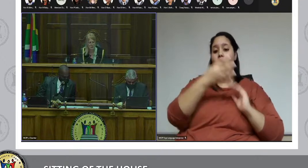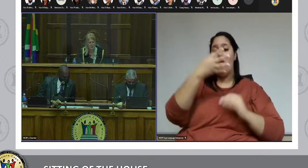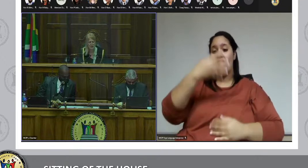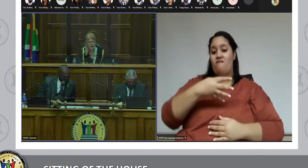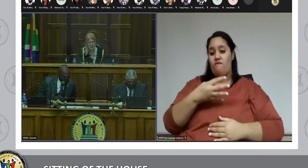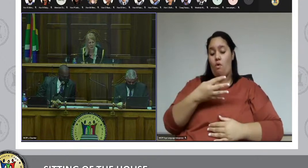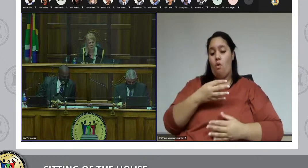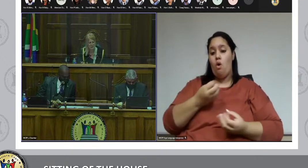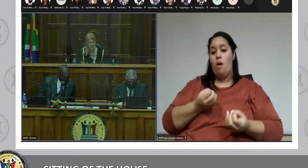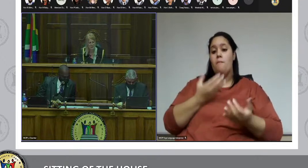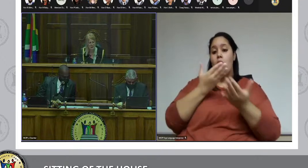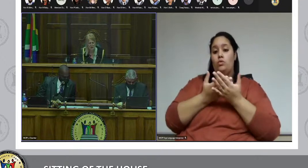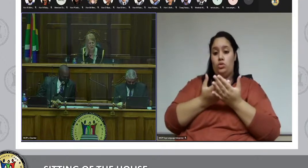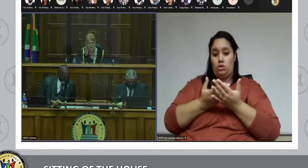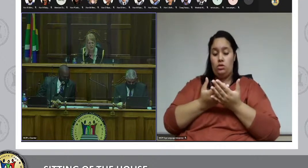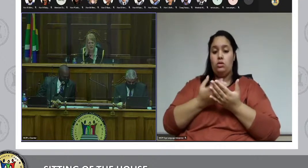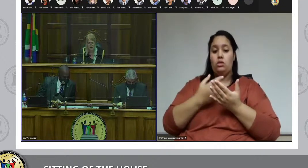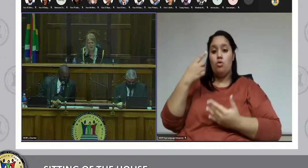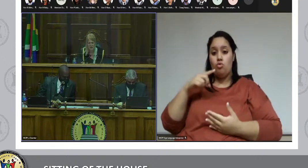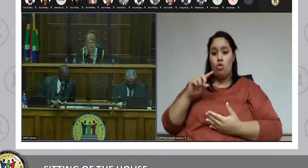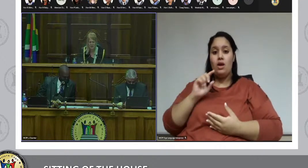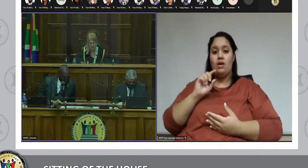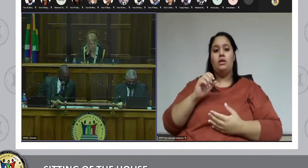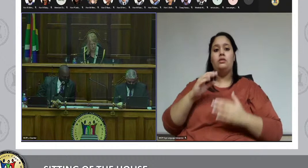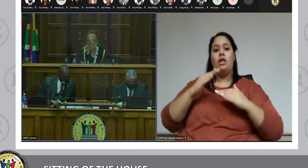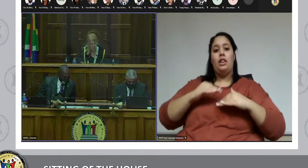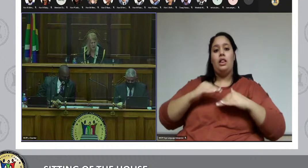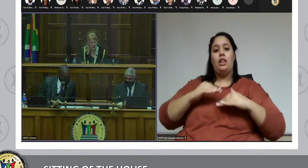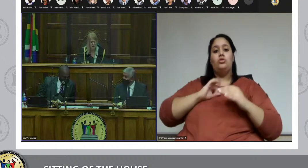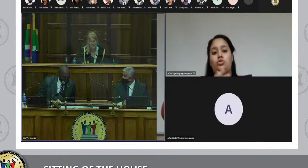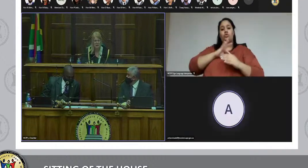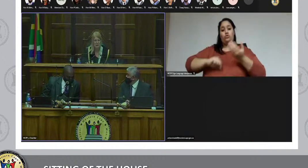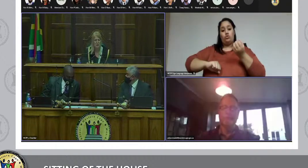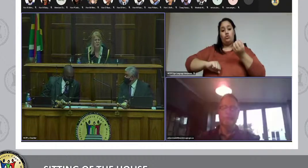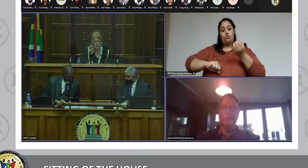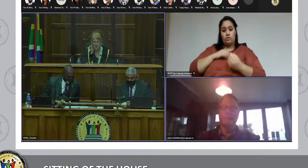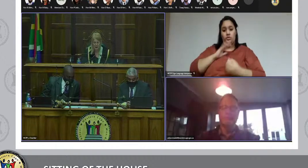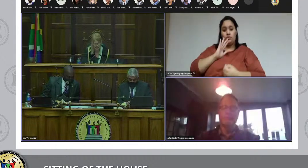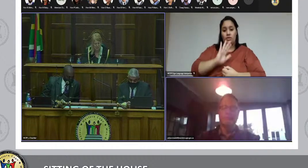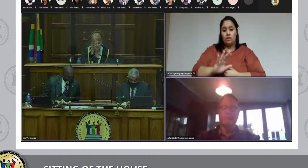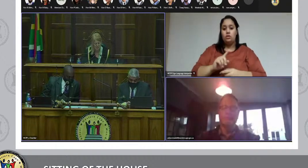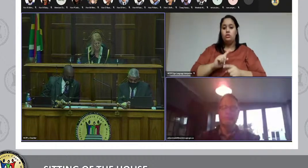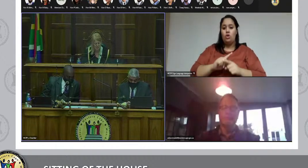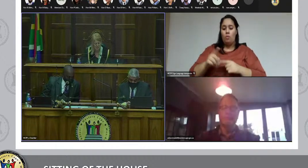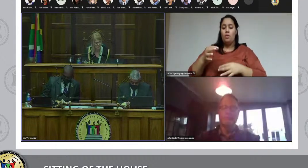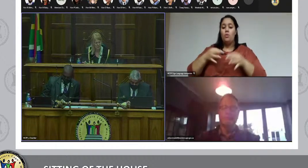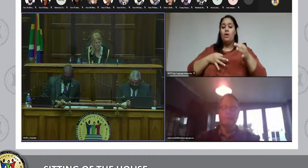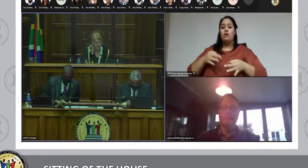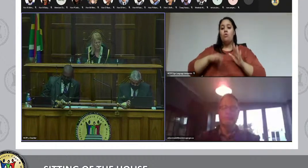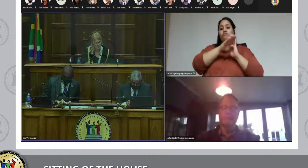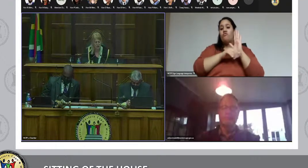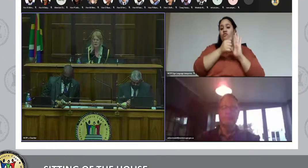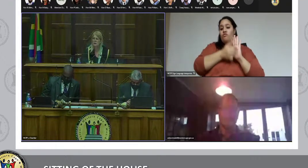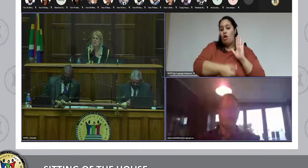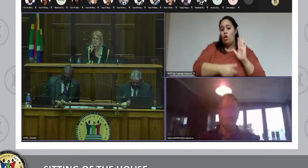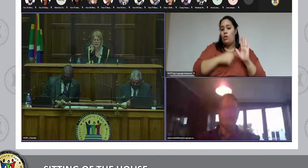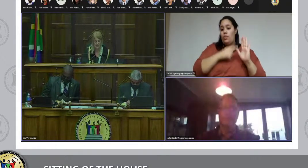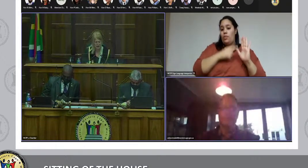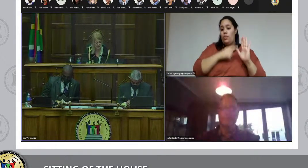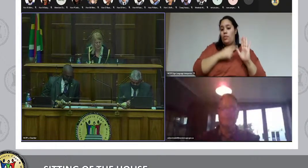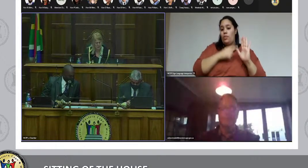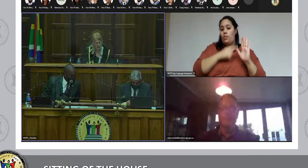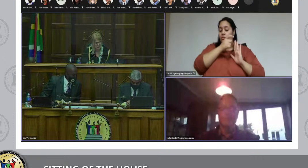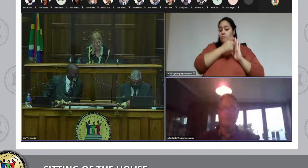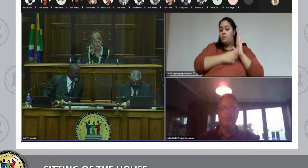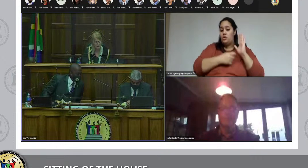without notice, if I can correct, and that's the table staff can support me on that. So I'm going to go per name. The next person on